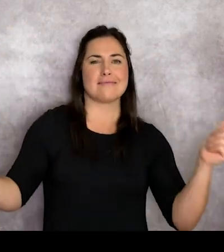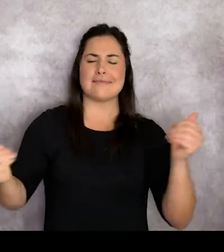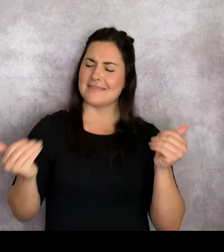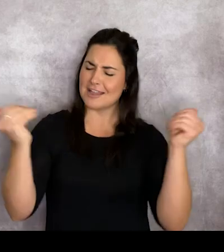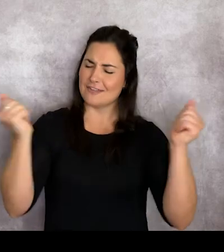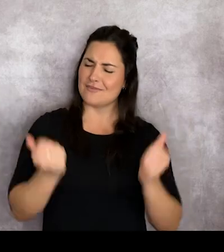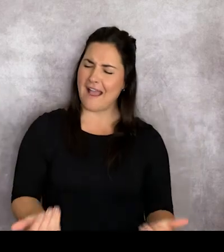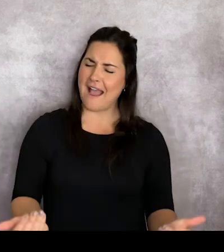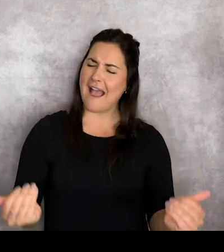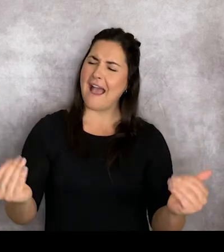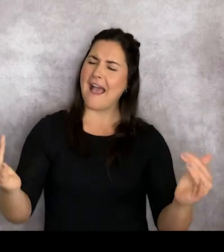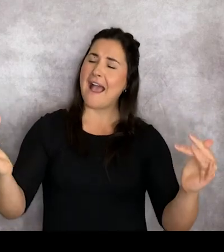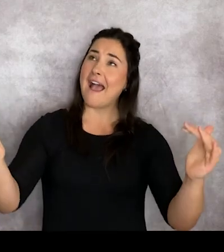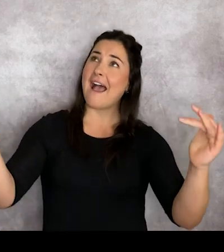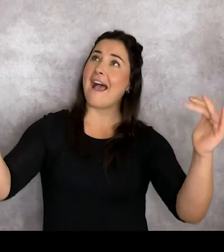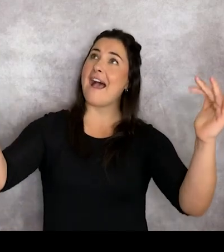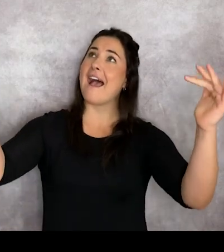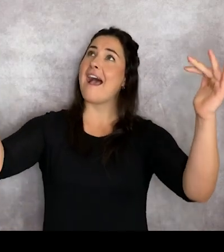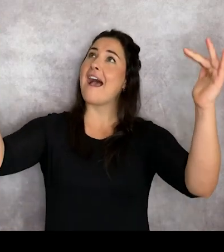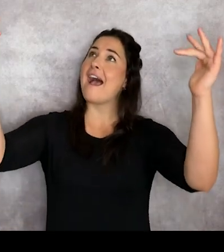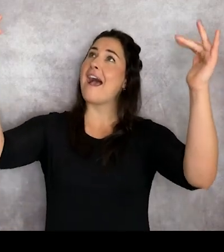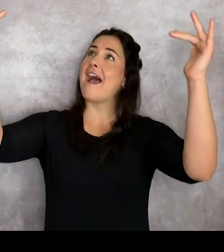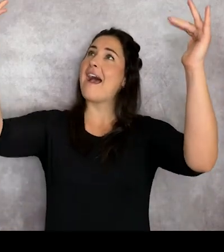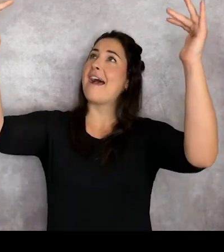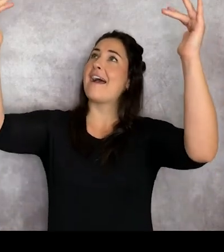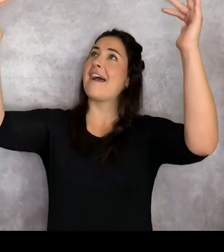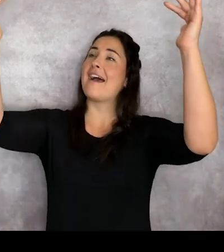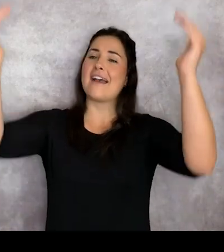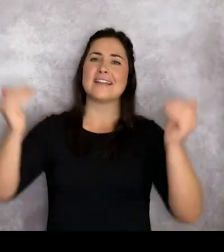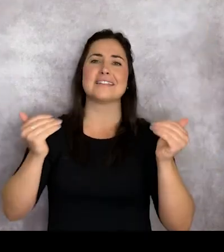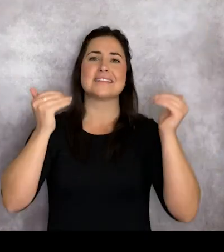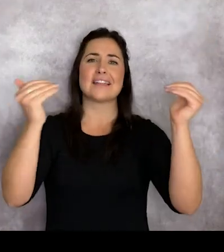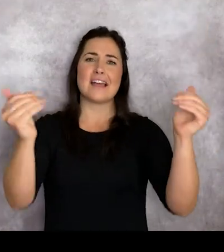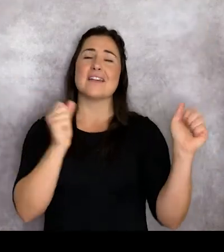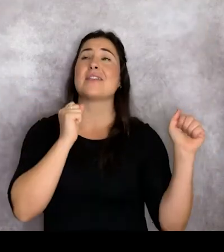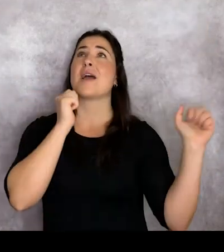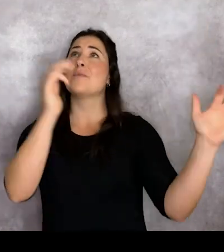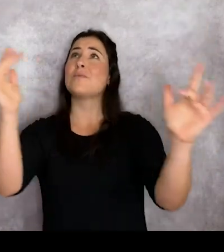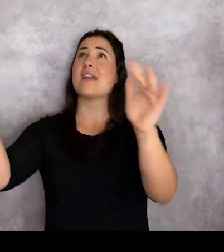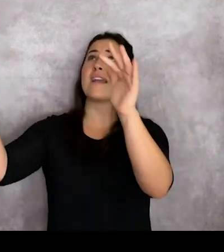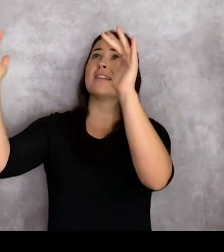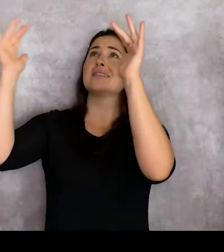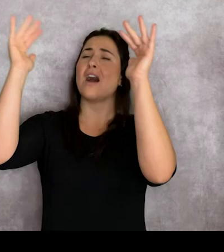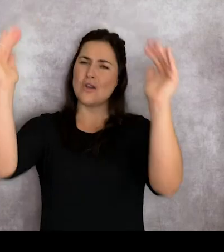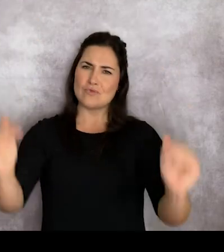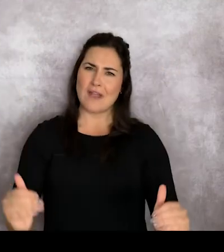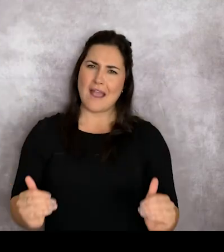Let's